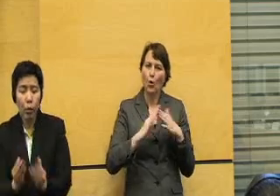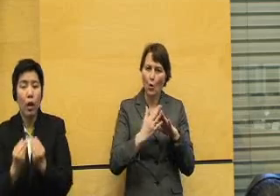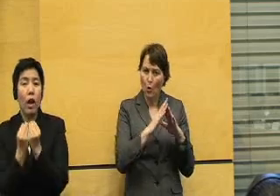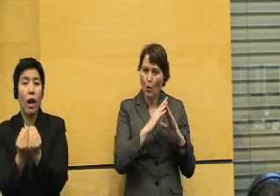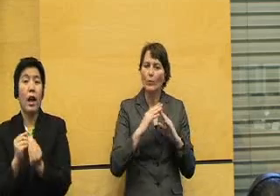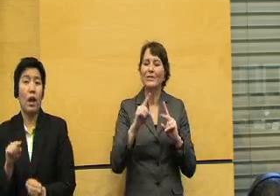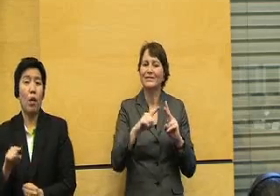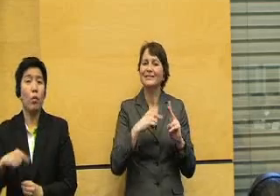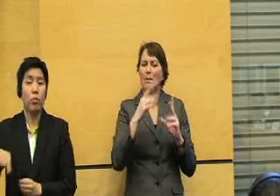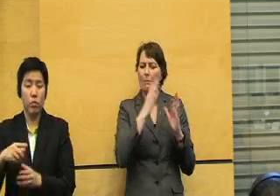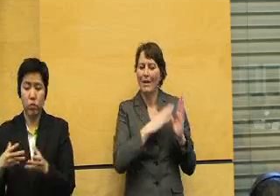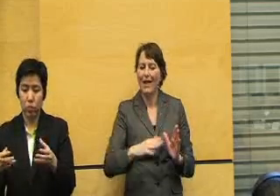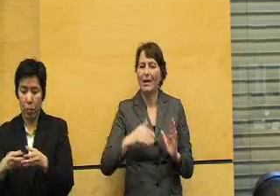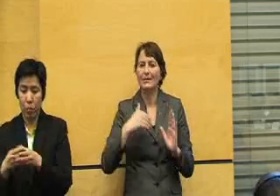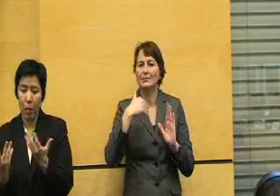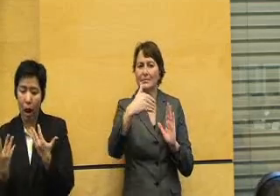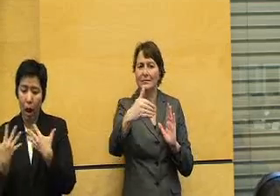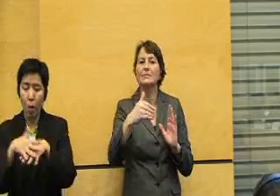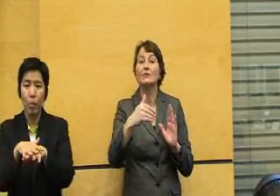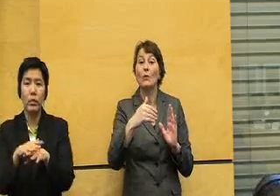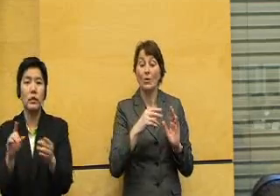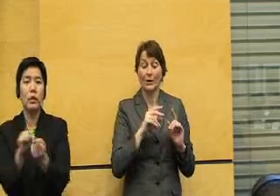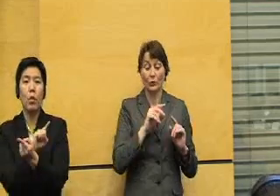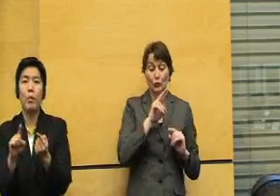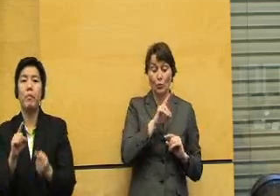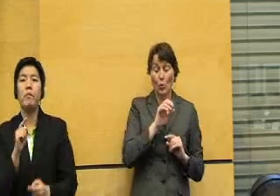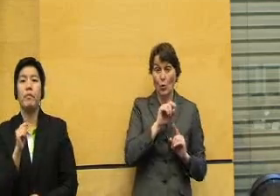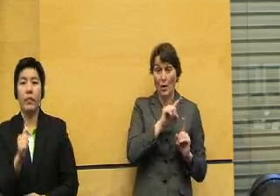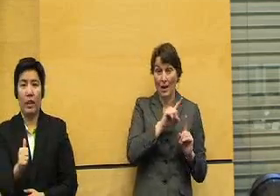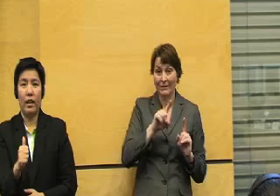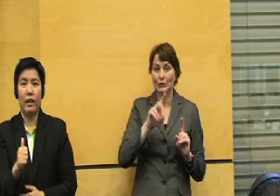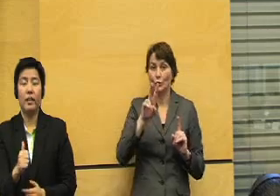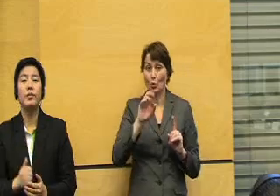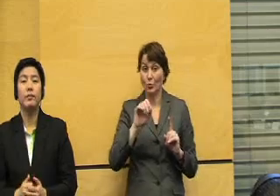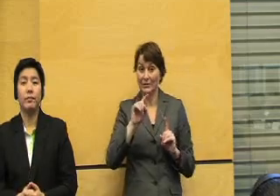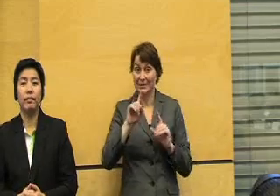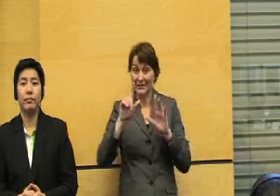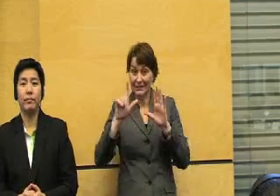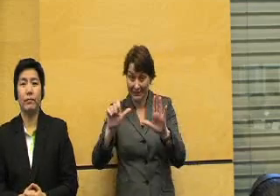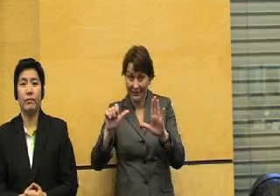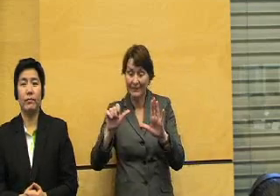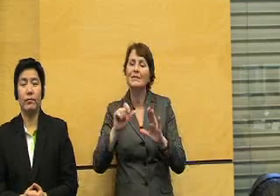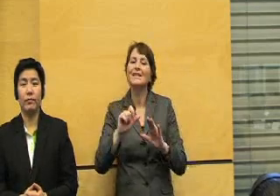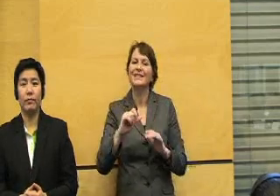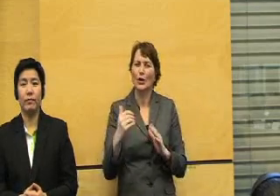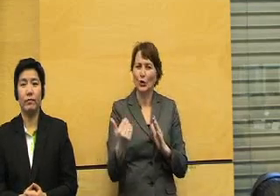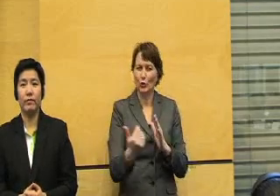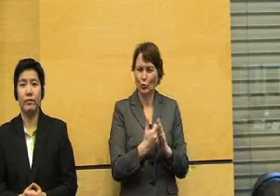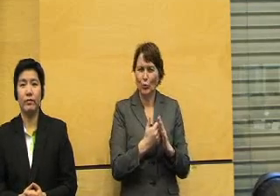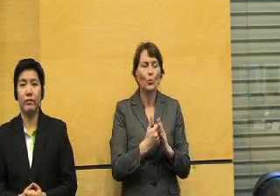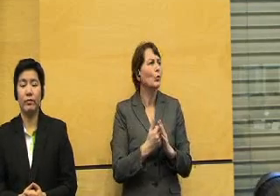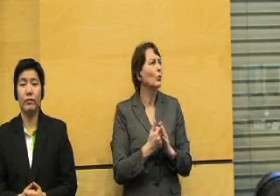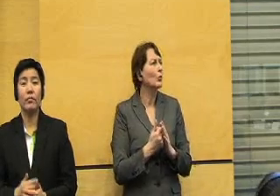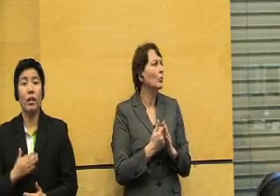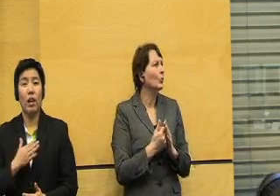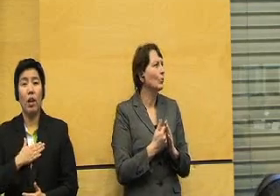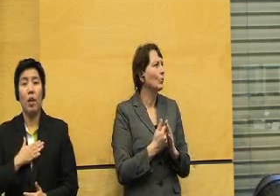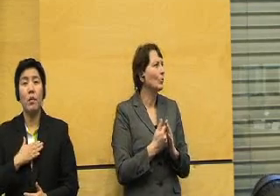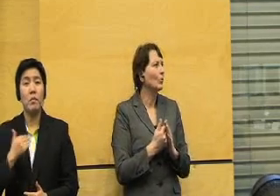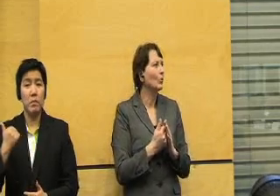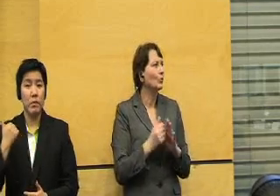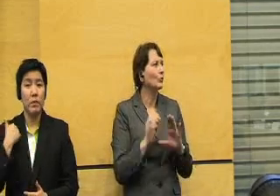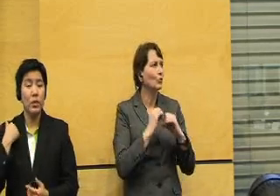Plan 2012 to 2016, and the 3rd National Human Rights Plan 2014